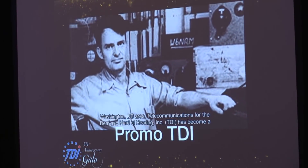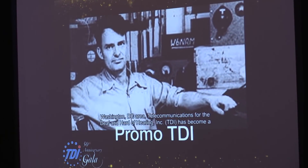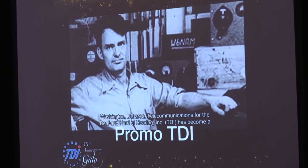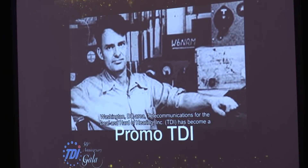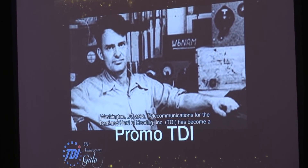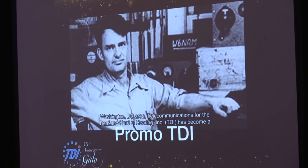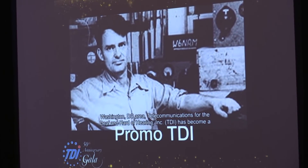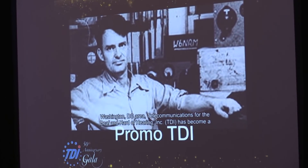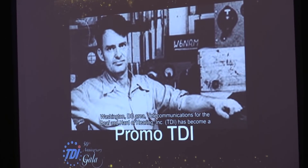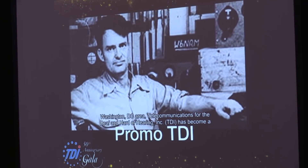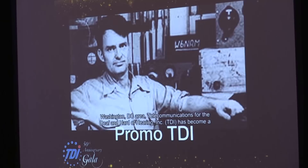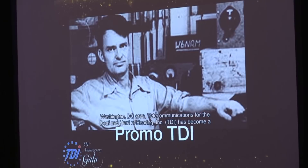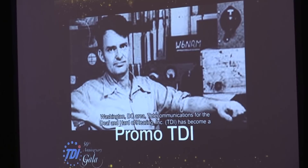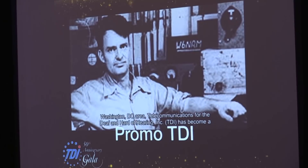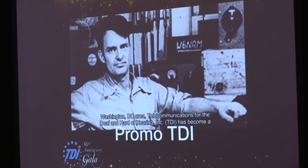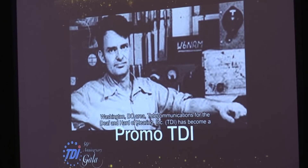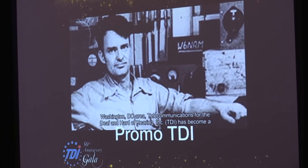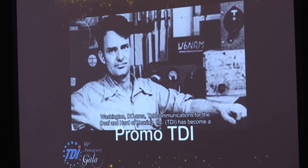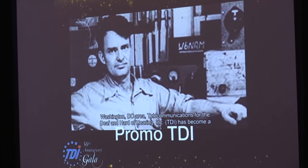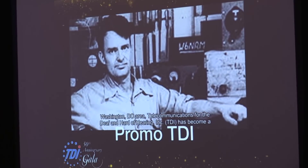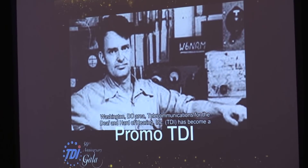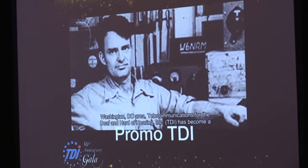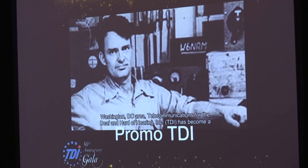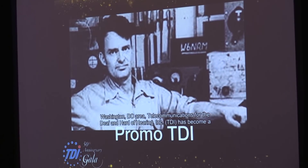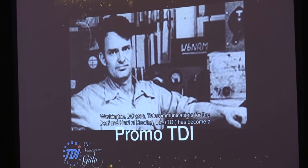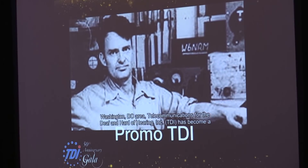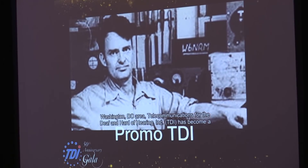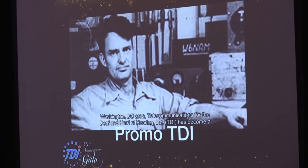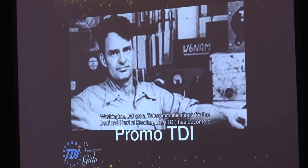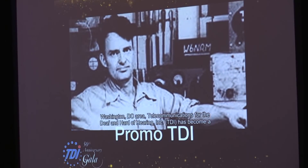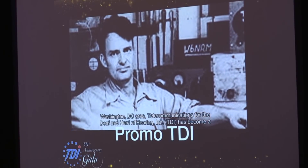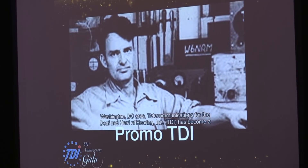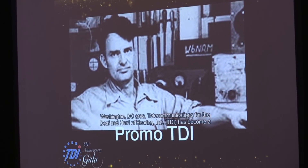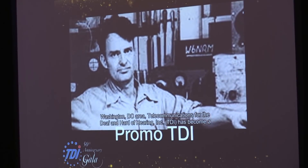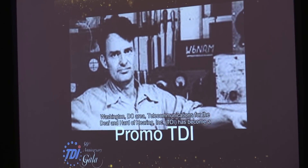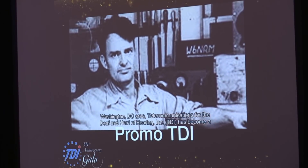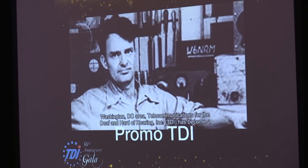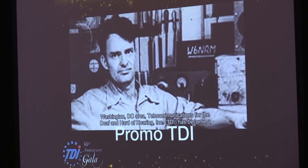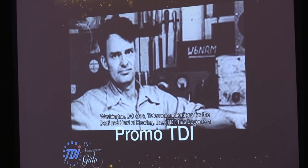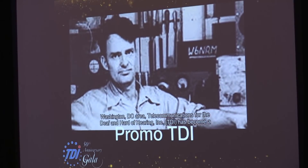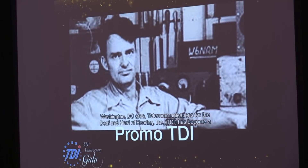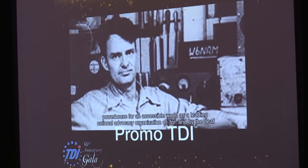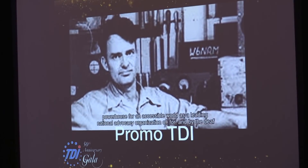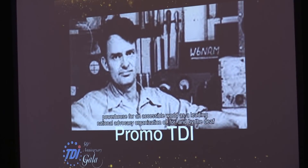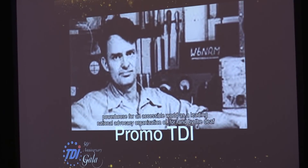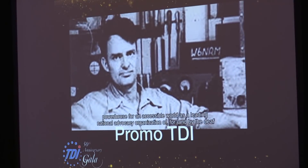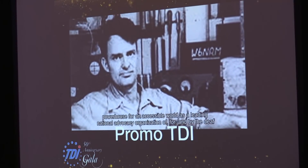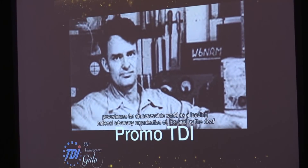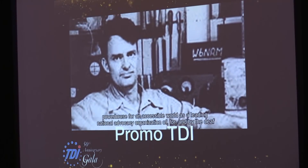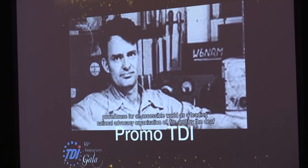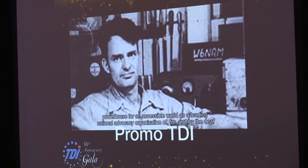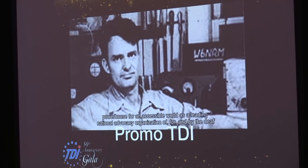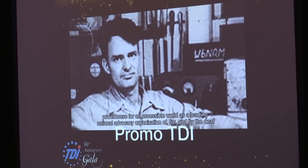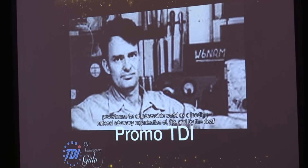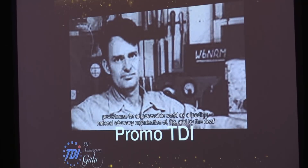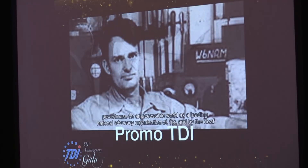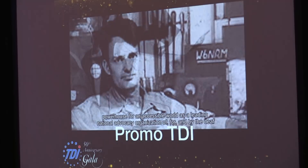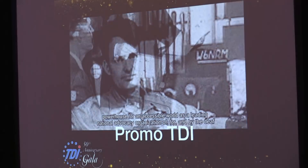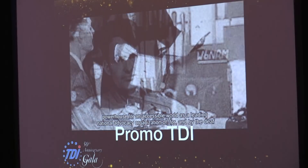area, Telecommunications for the Deaf and Hard of Hearing, Inc., TDI, has become a powerhouse for an accessible world as a leading